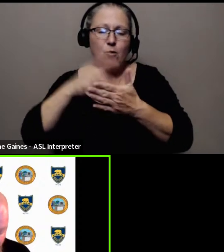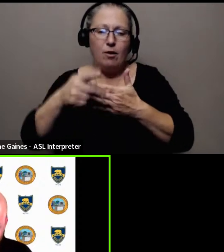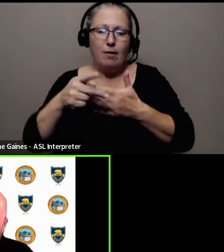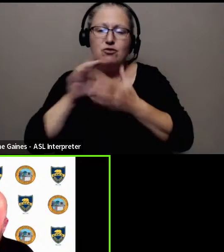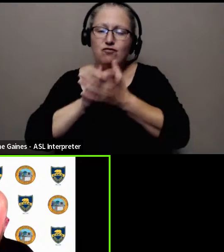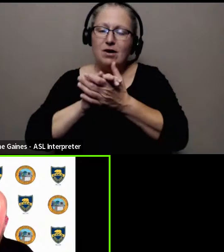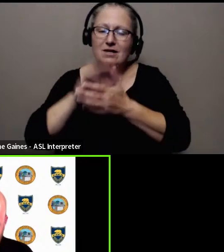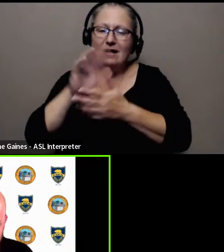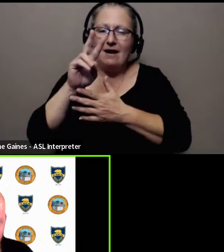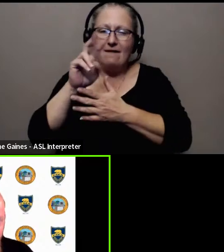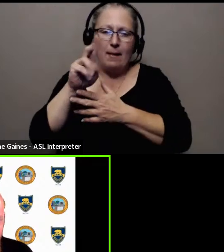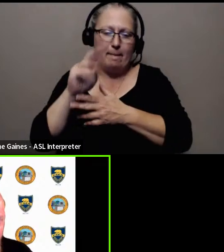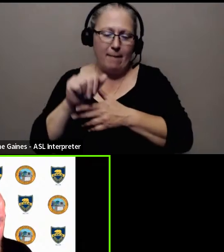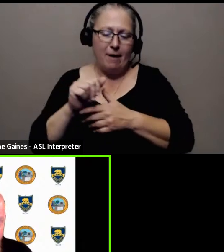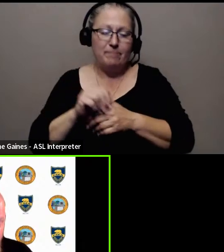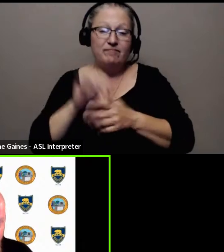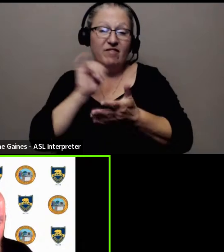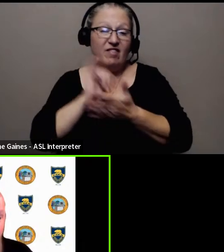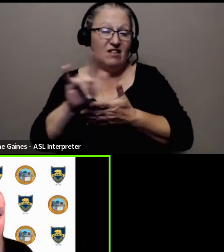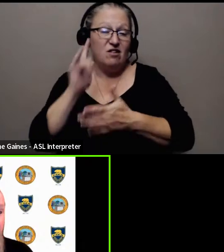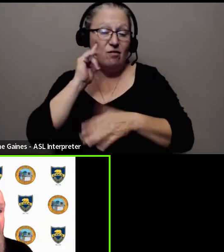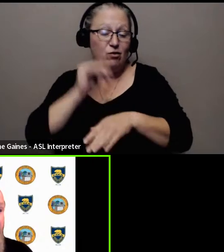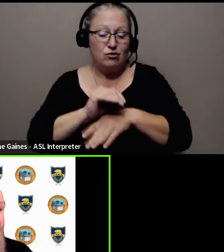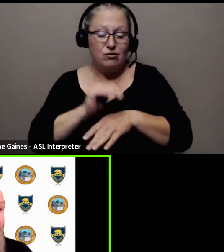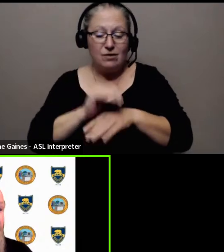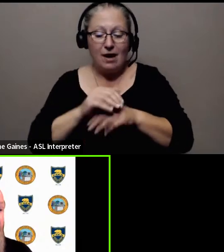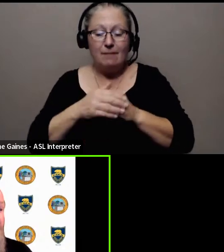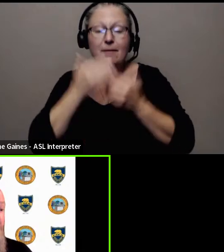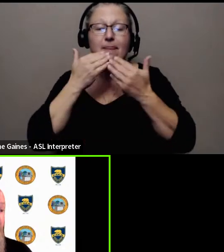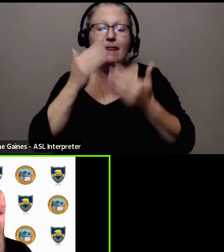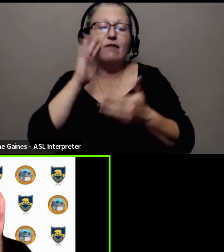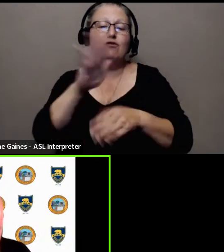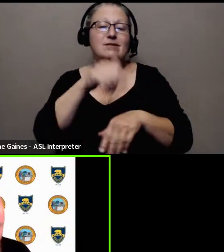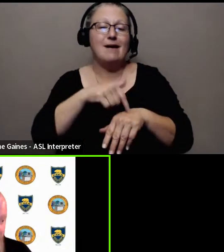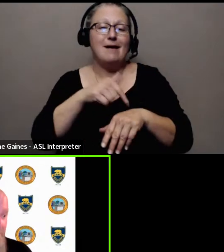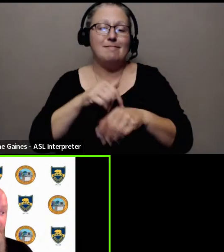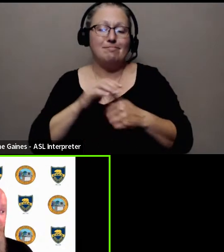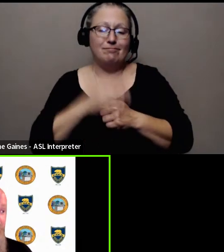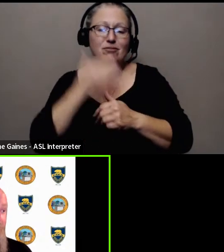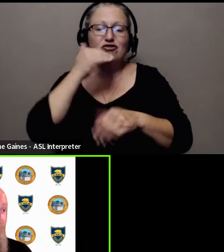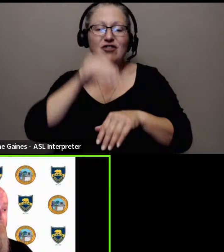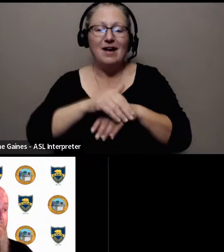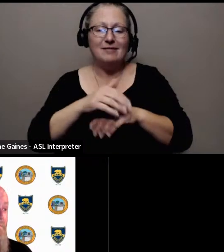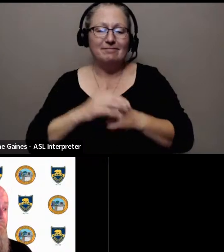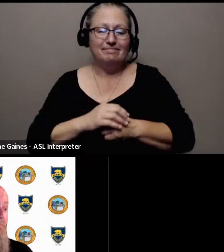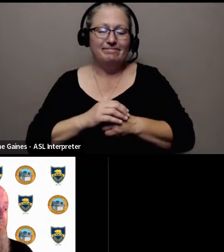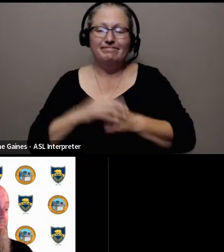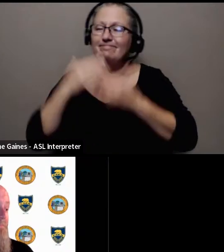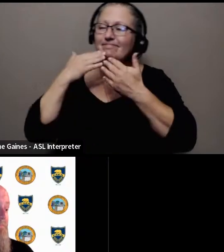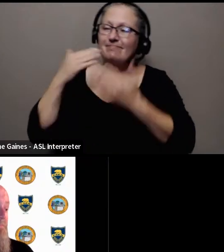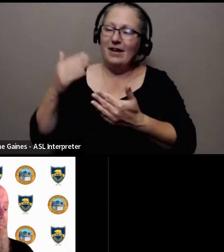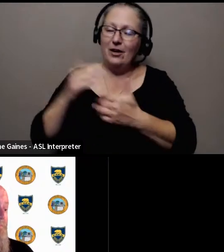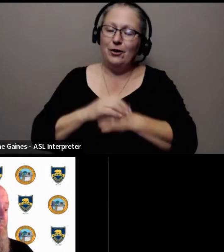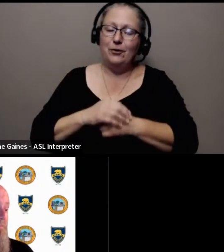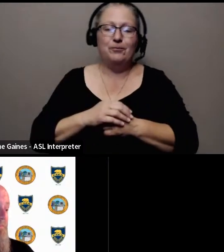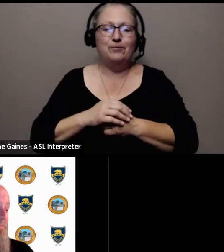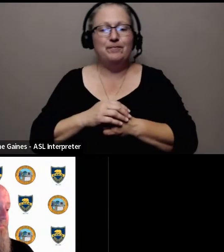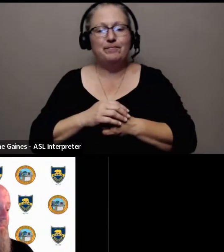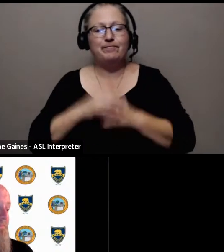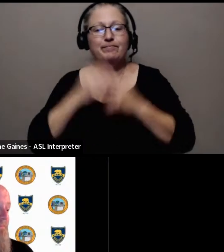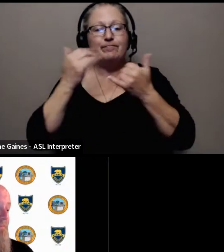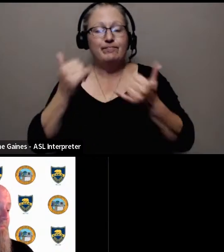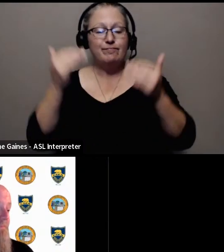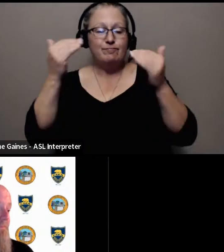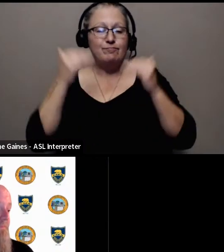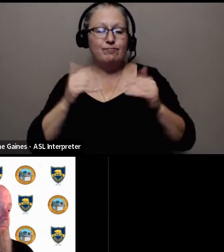Vilma. That is all I have for this evening, and I thank you for your time. Good night. Thank you. Now going